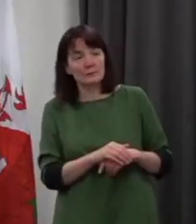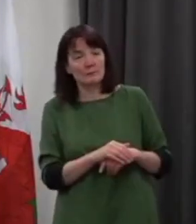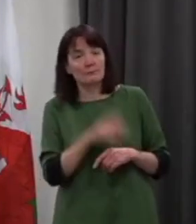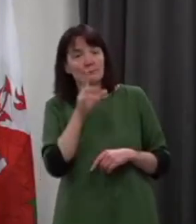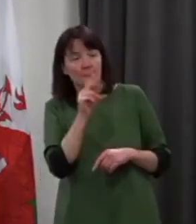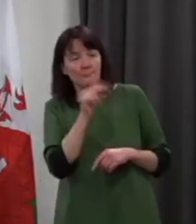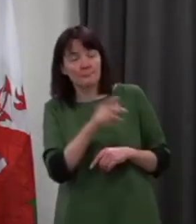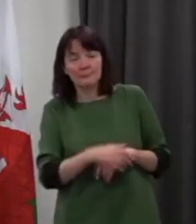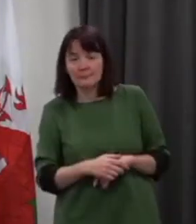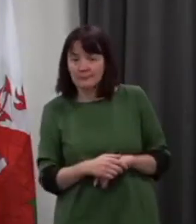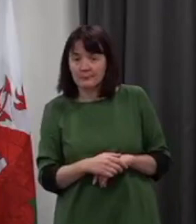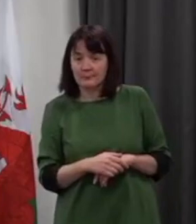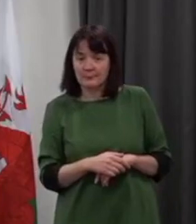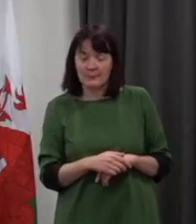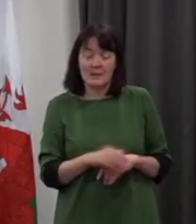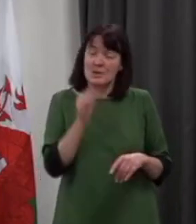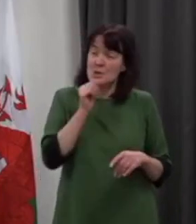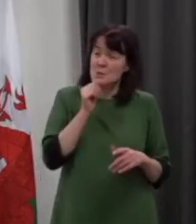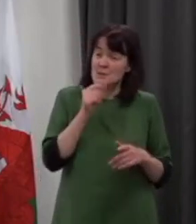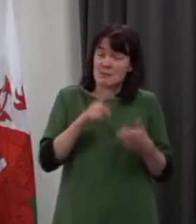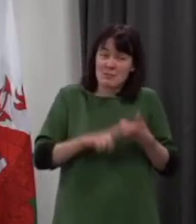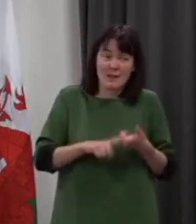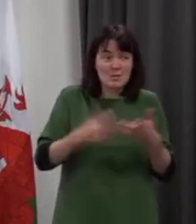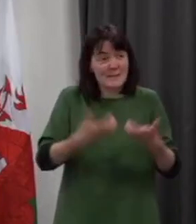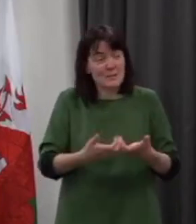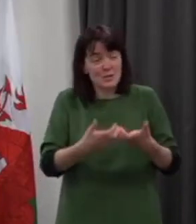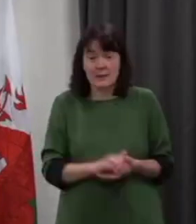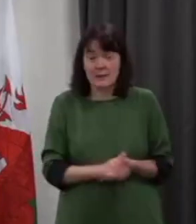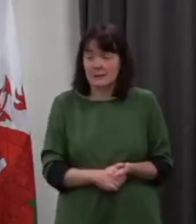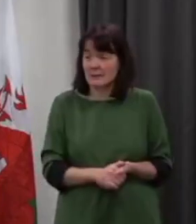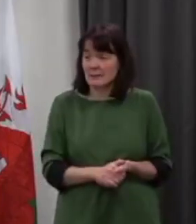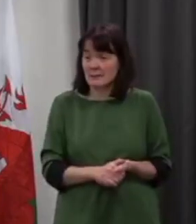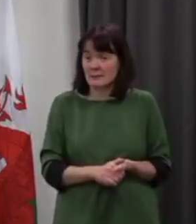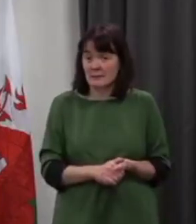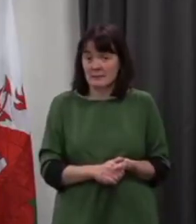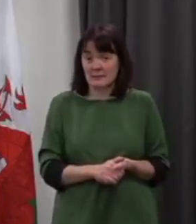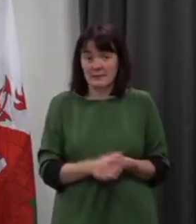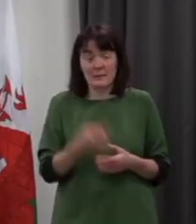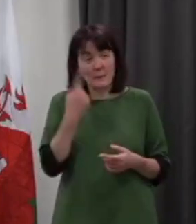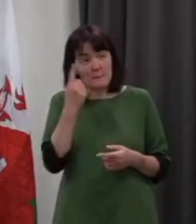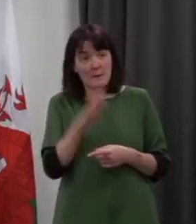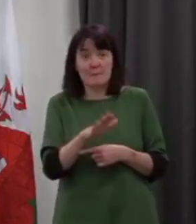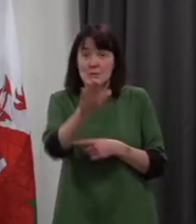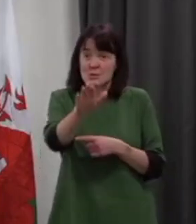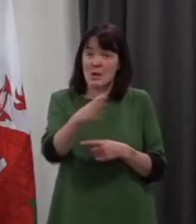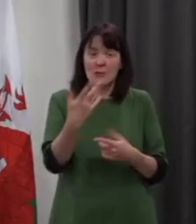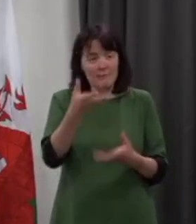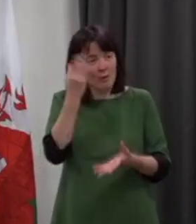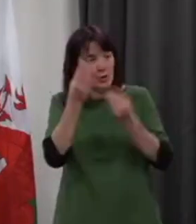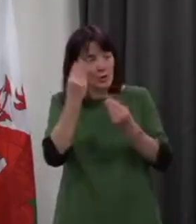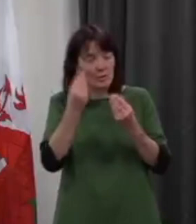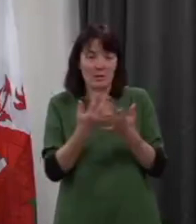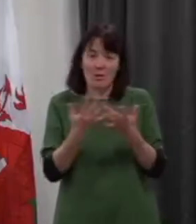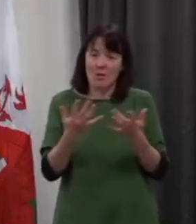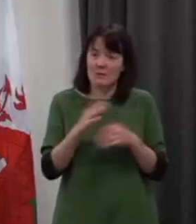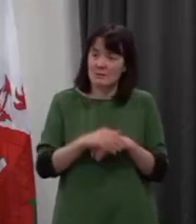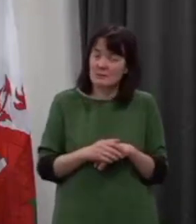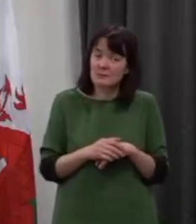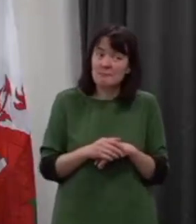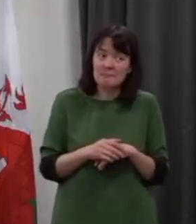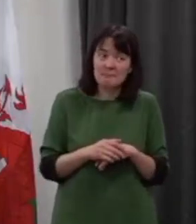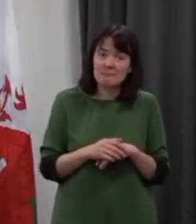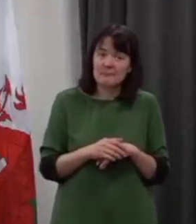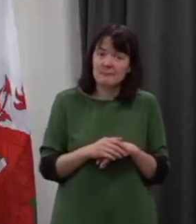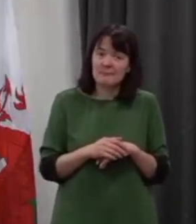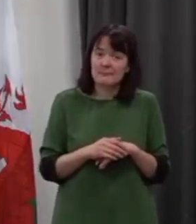the magic of technology. But it's made a big difference, and actually there'll be lessons for us then about the future about how we undertake business when all of this has